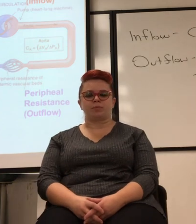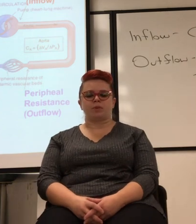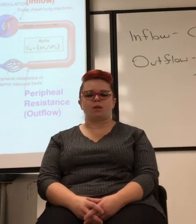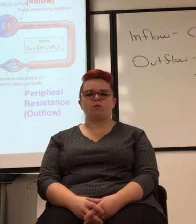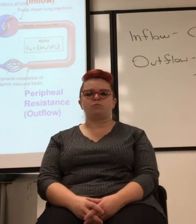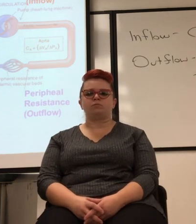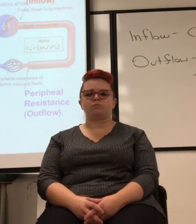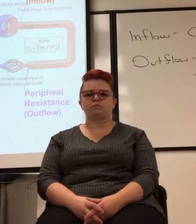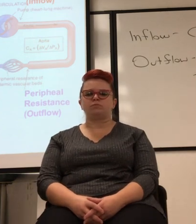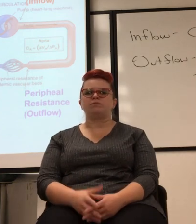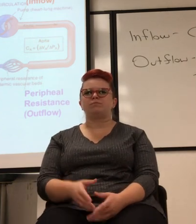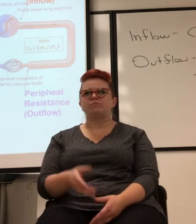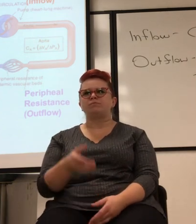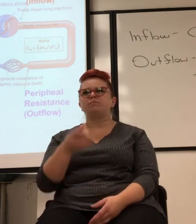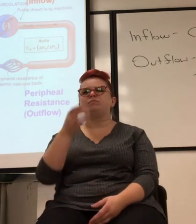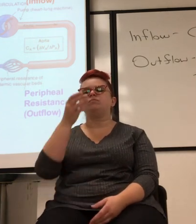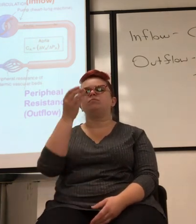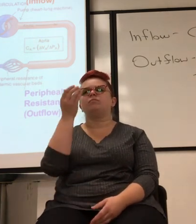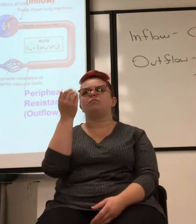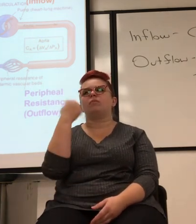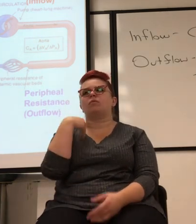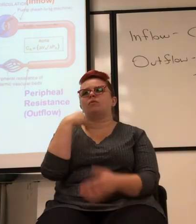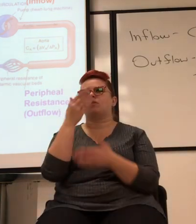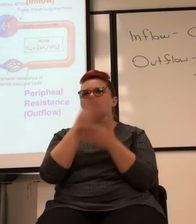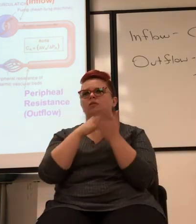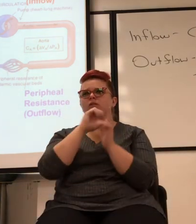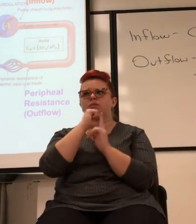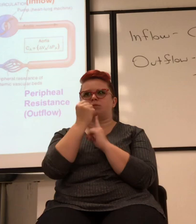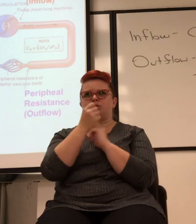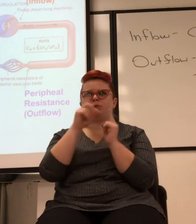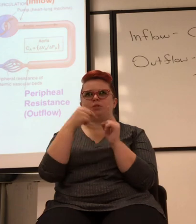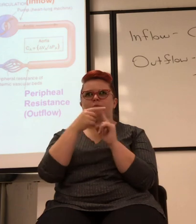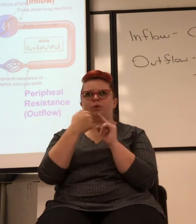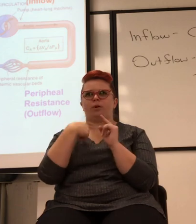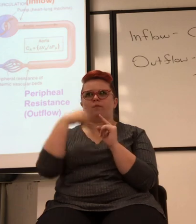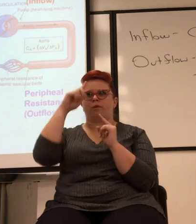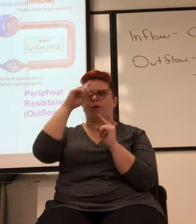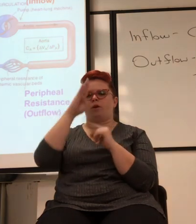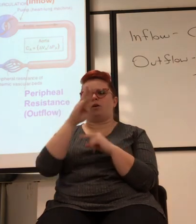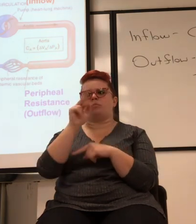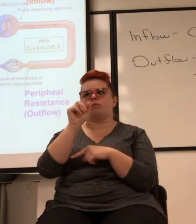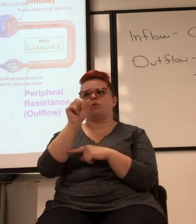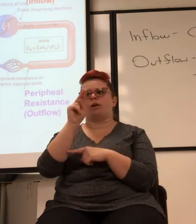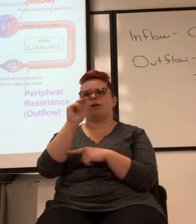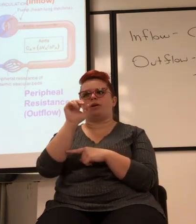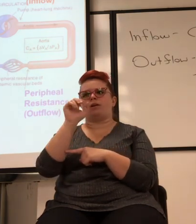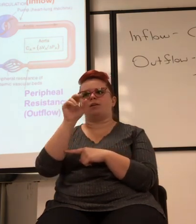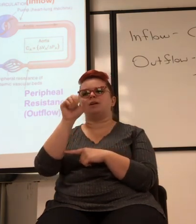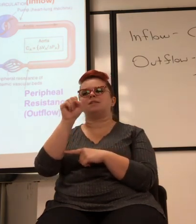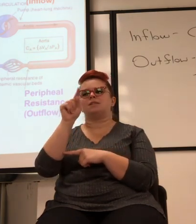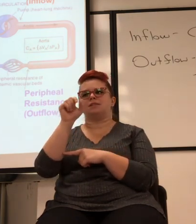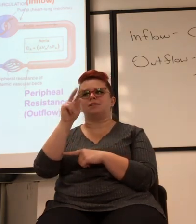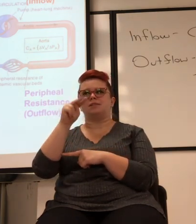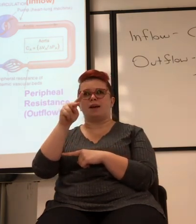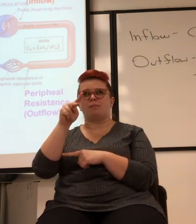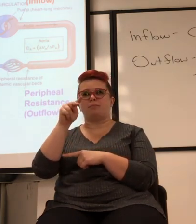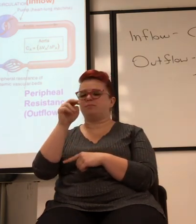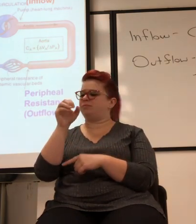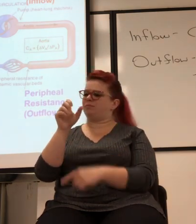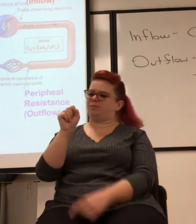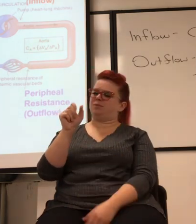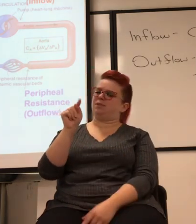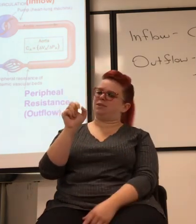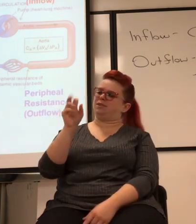You know, there are conditions where maybe you have brainstem trauma. You mess up the sympathetic efferents that control